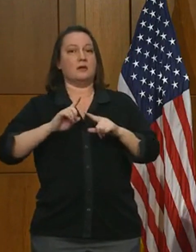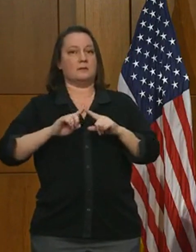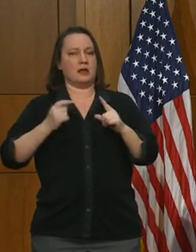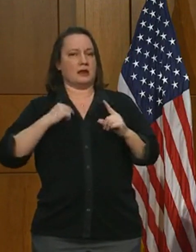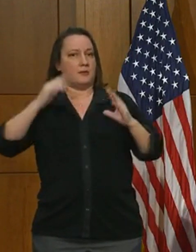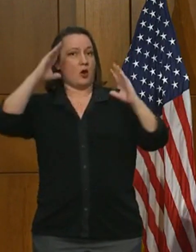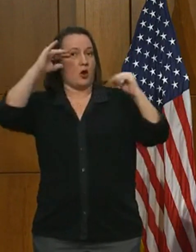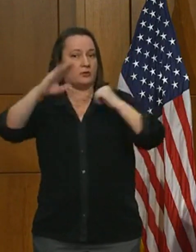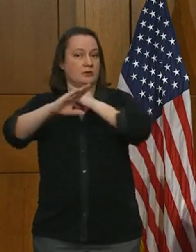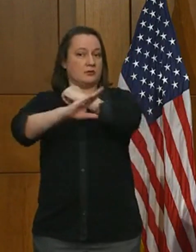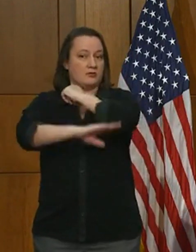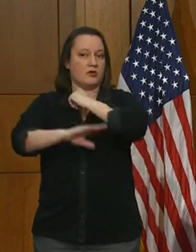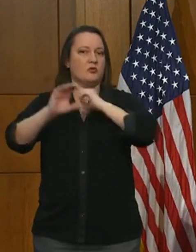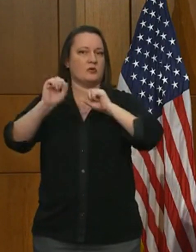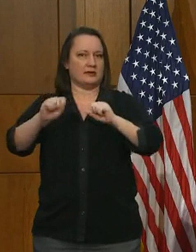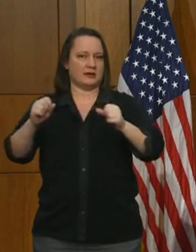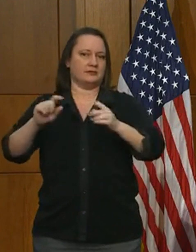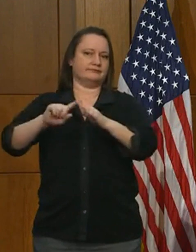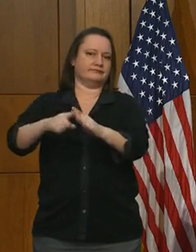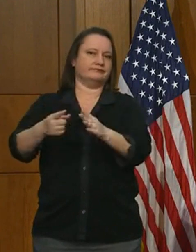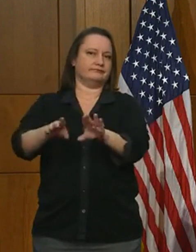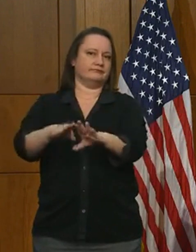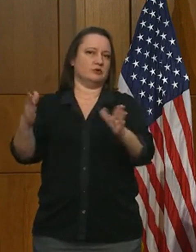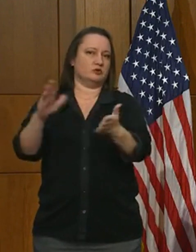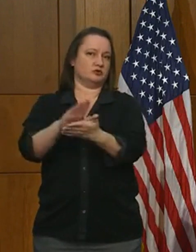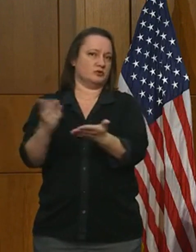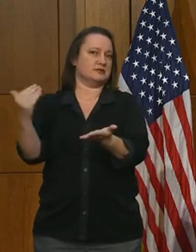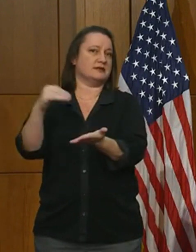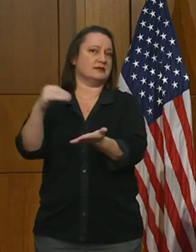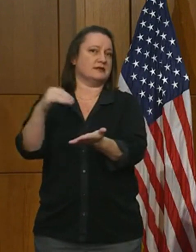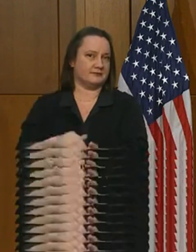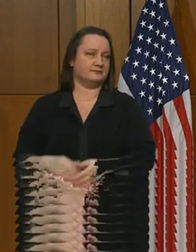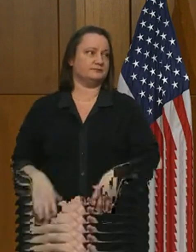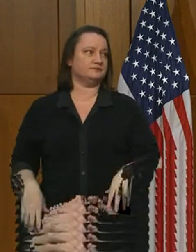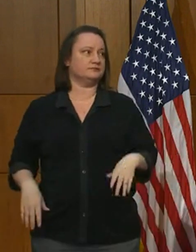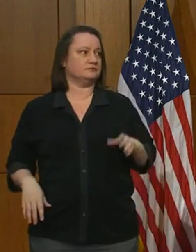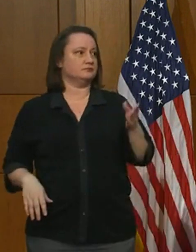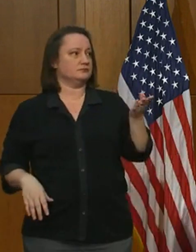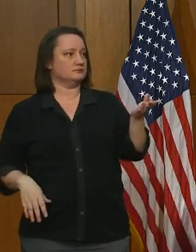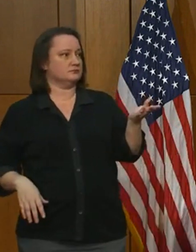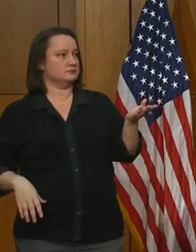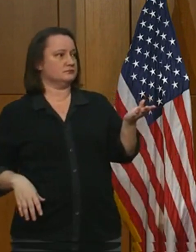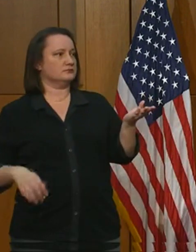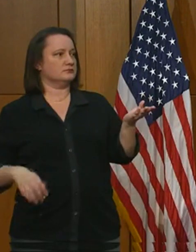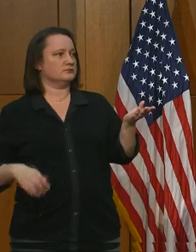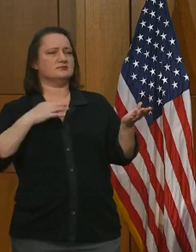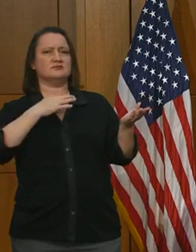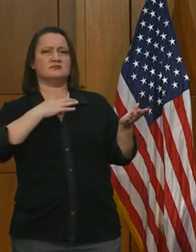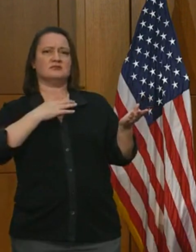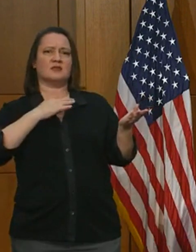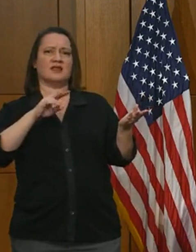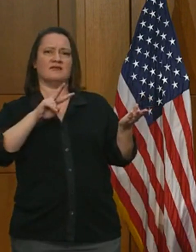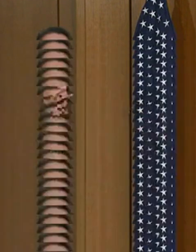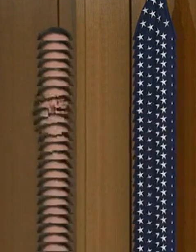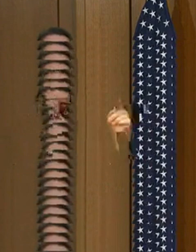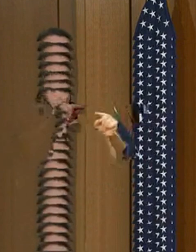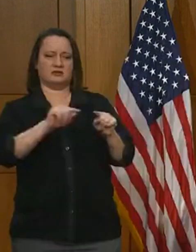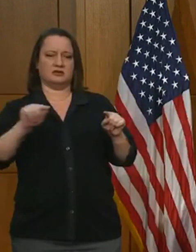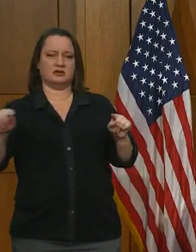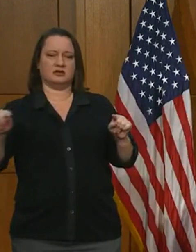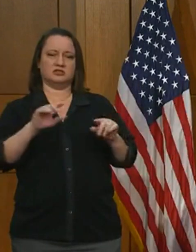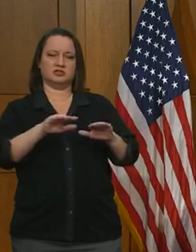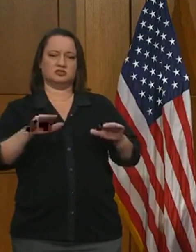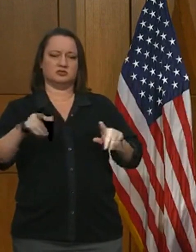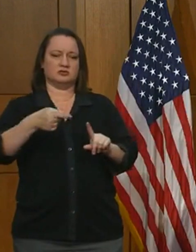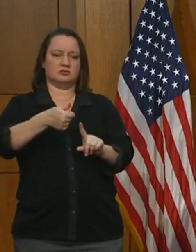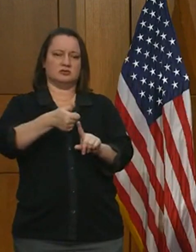I was just wondering, has Virginia found any cases of this inflammatory disease that children with past COVID-19 cases